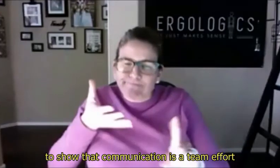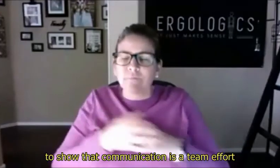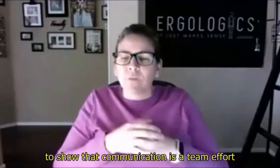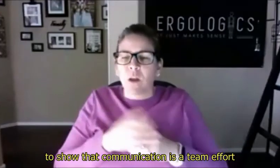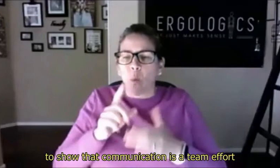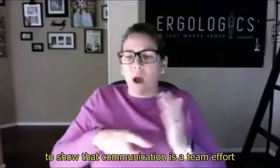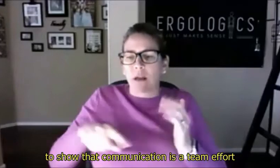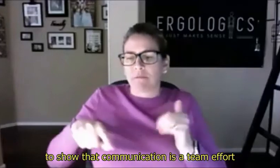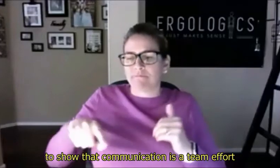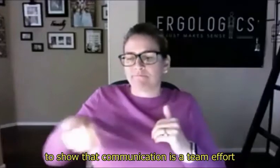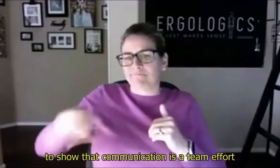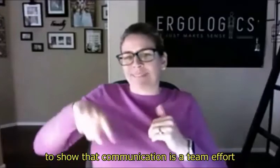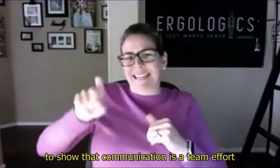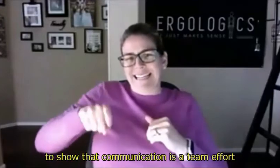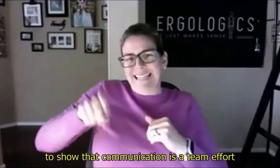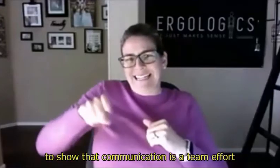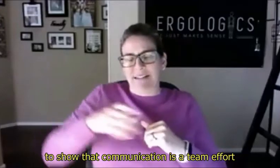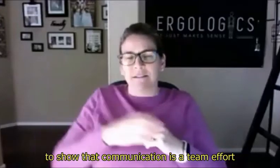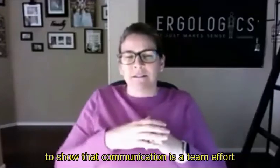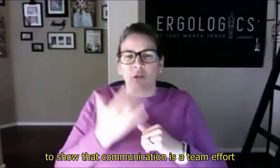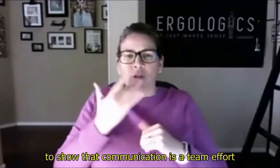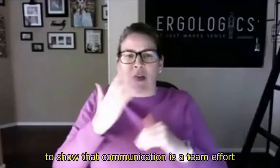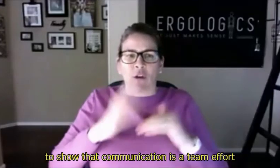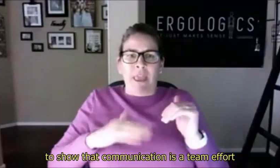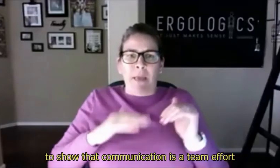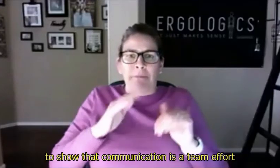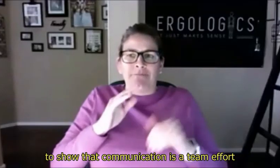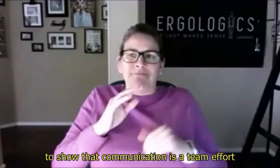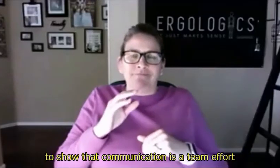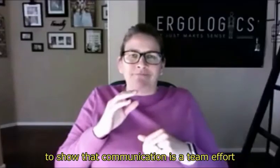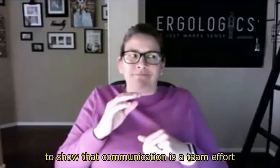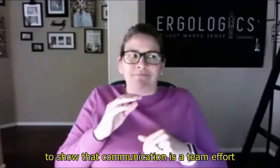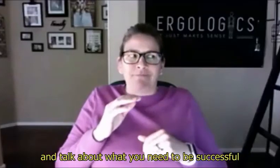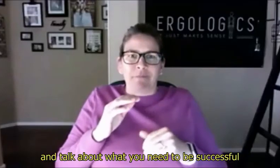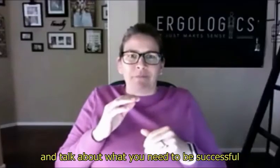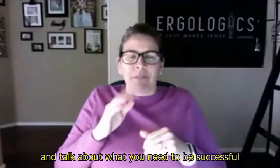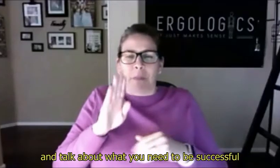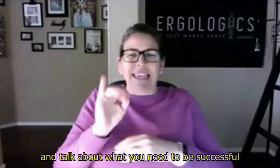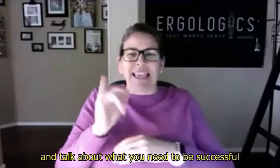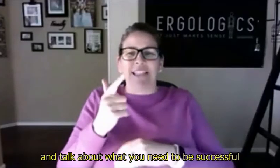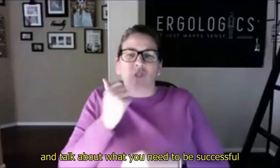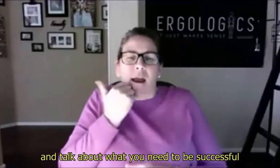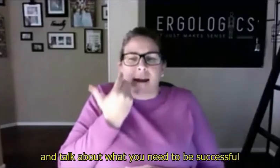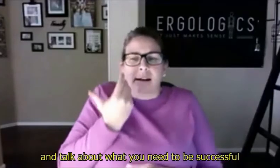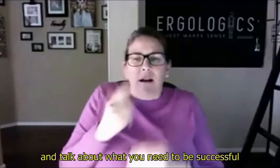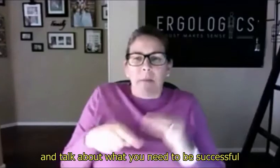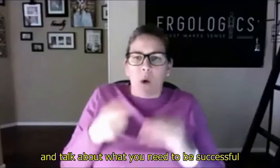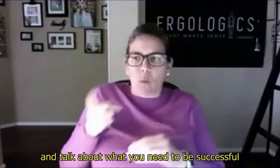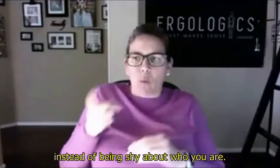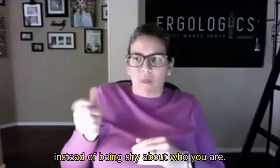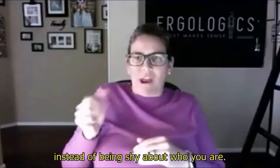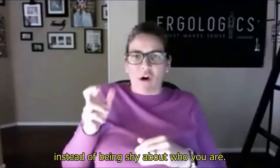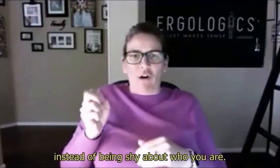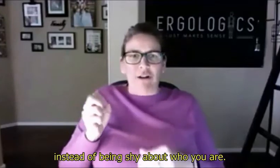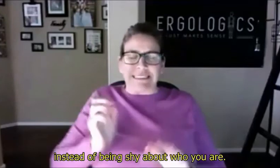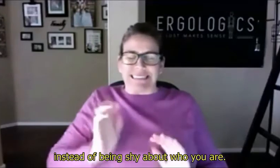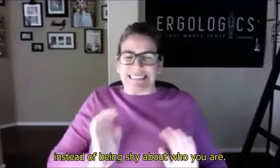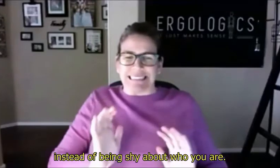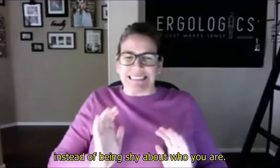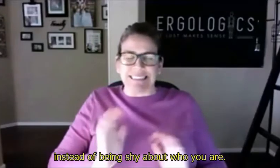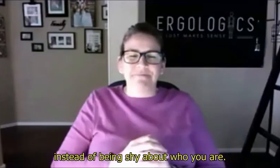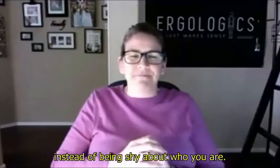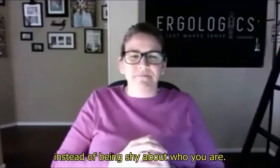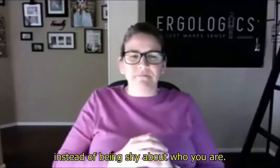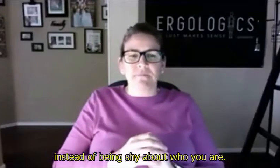to show that communication is a team effort, and talk about what you need to be successful instead of being